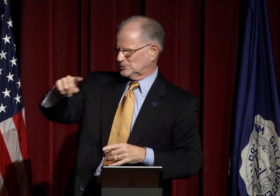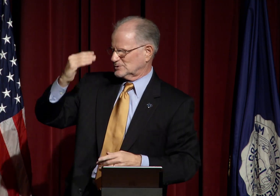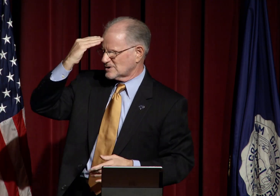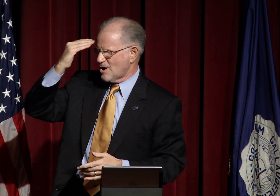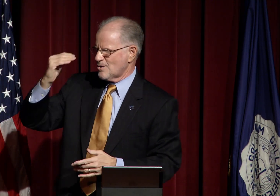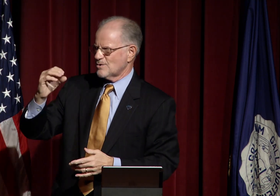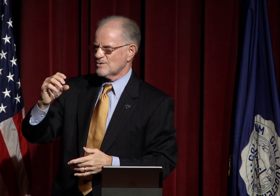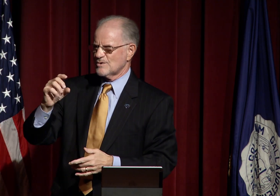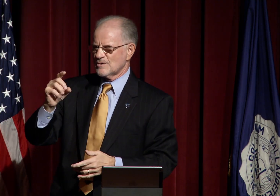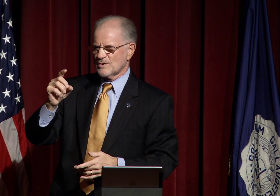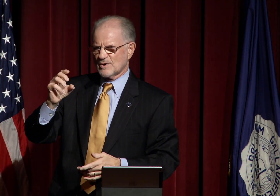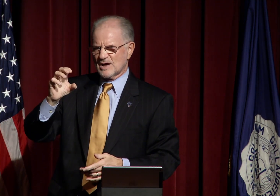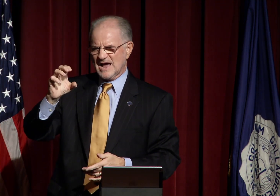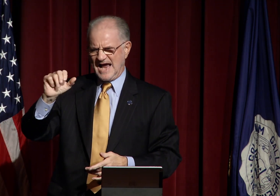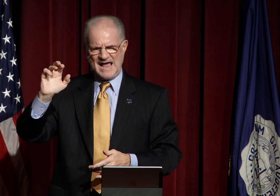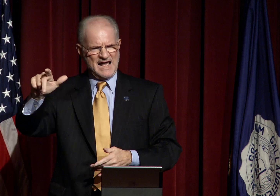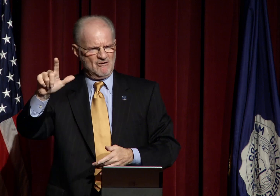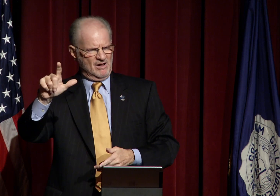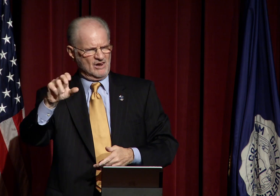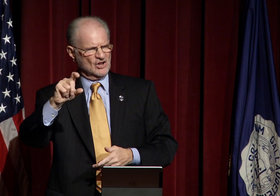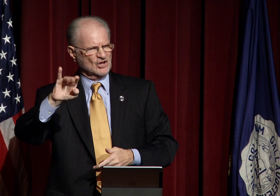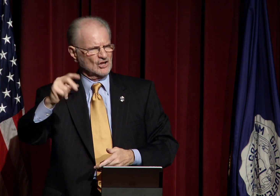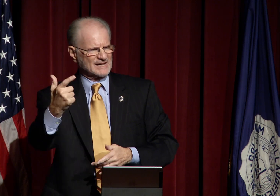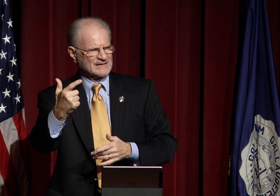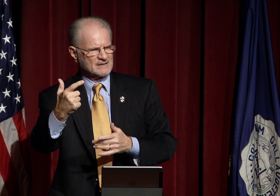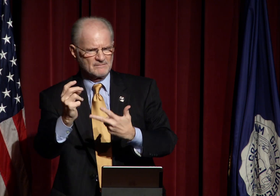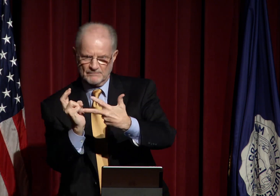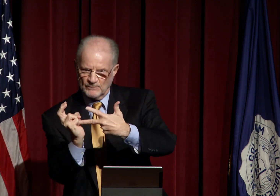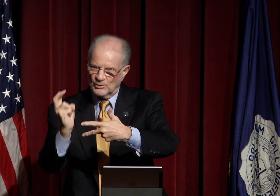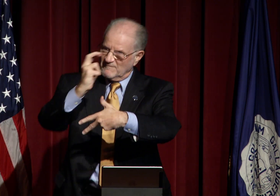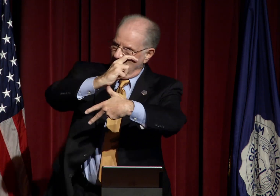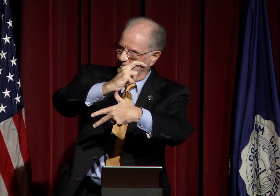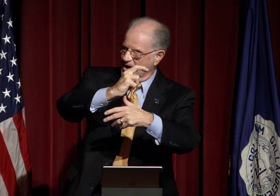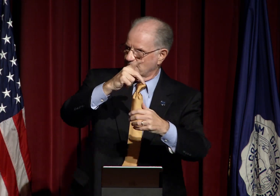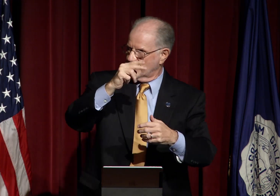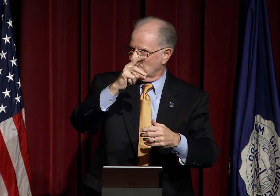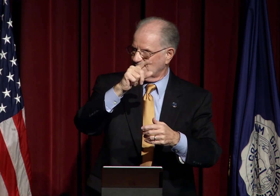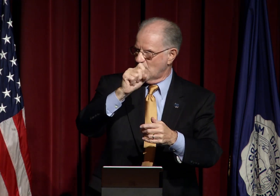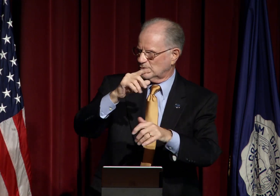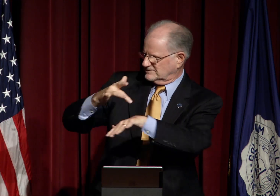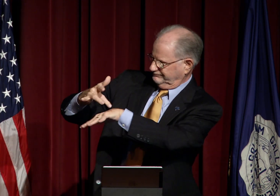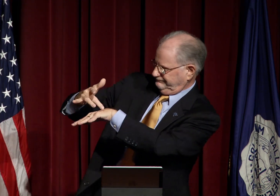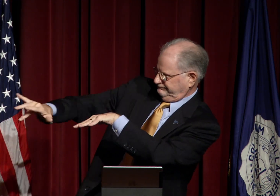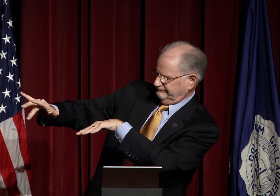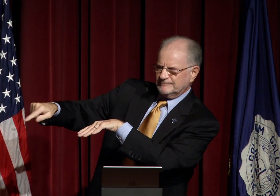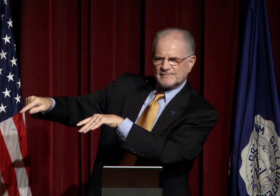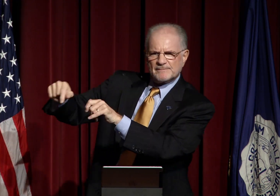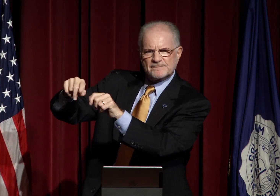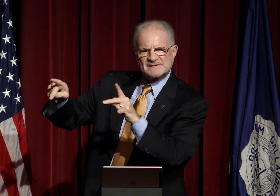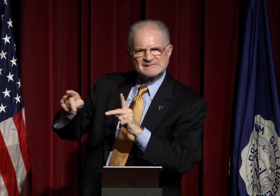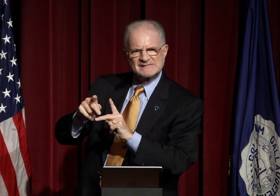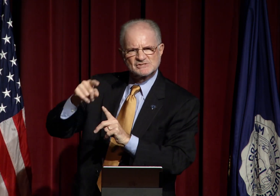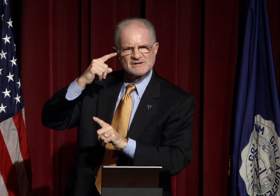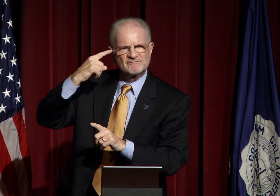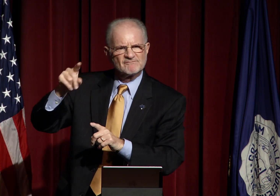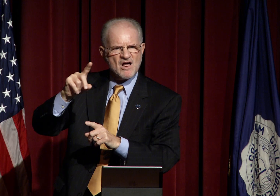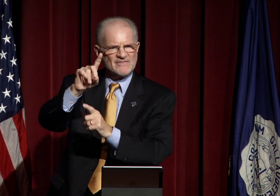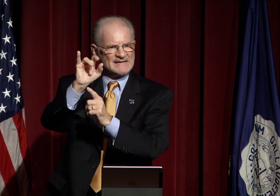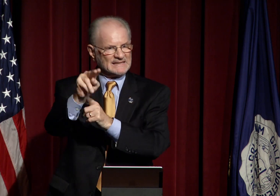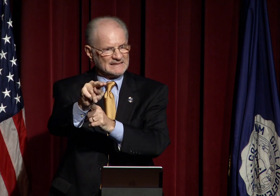And the third to join us is one that you are all familiar with. As Carol moved up in her position, she